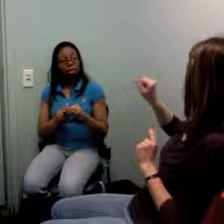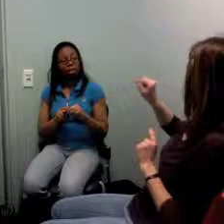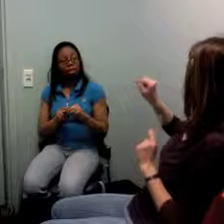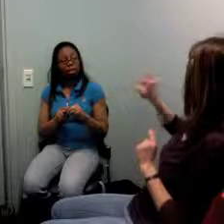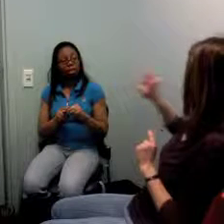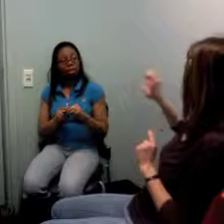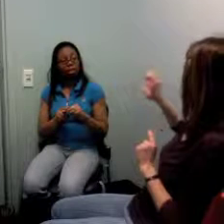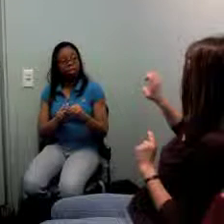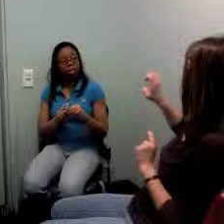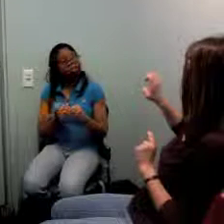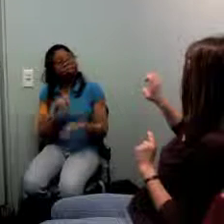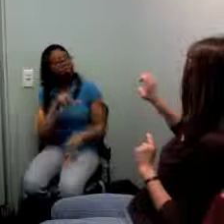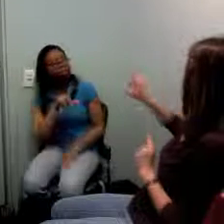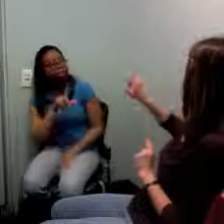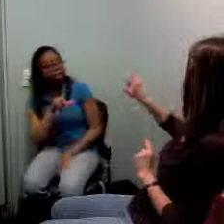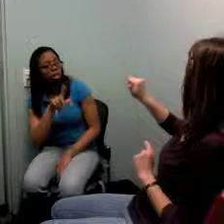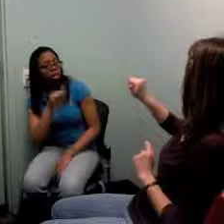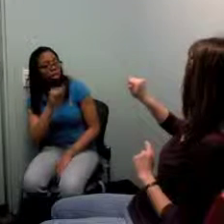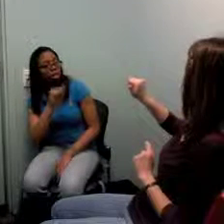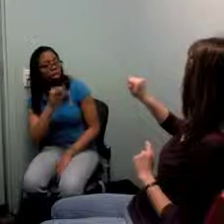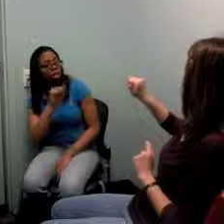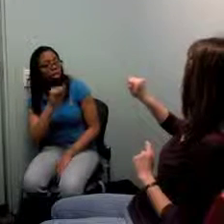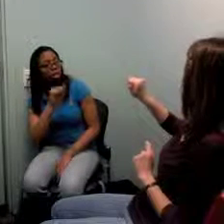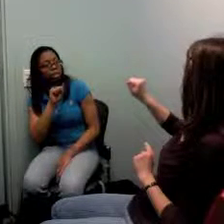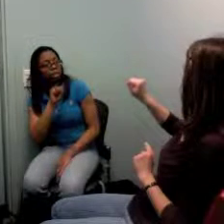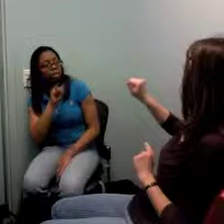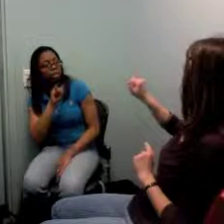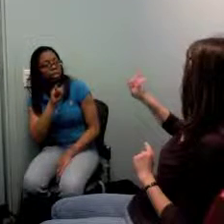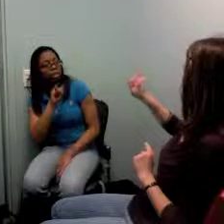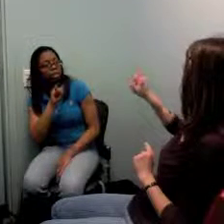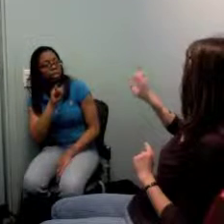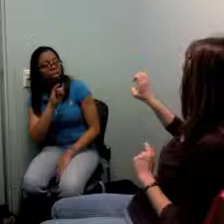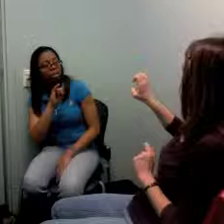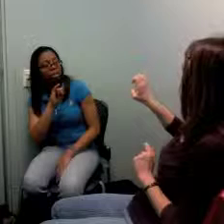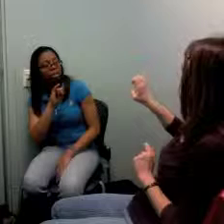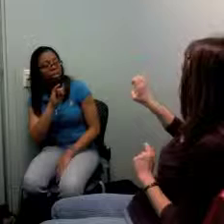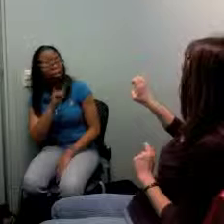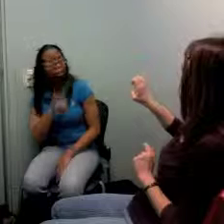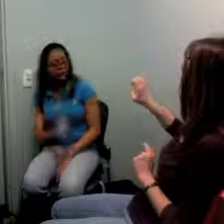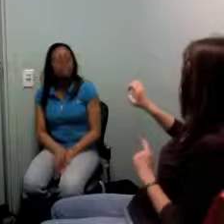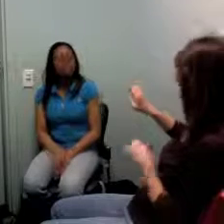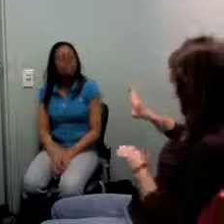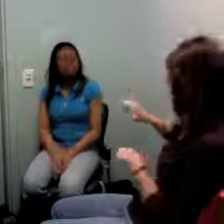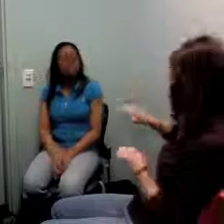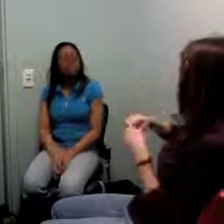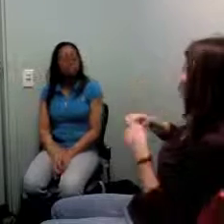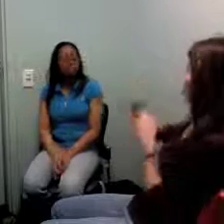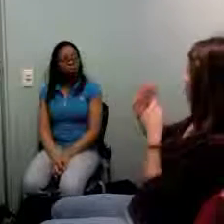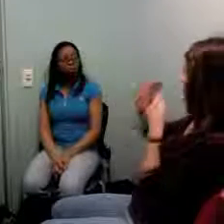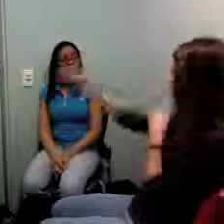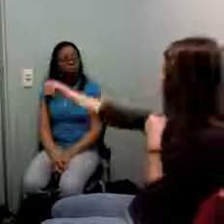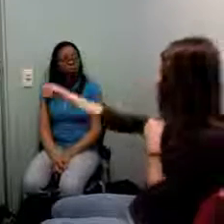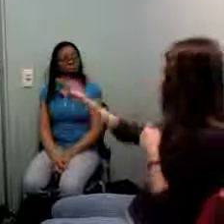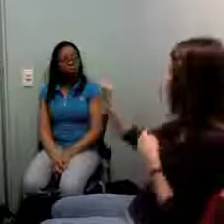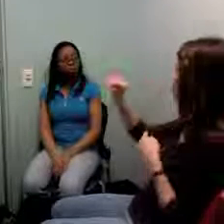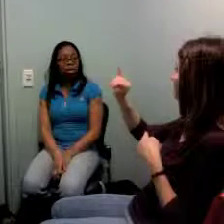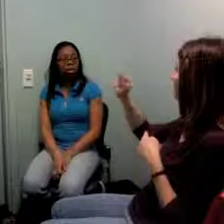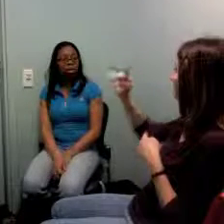LaSalle. Okay, so from here from to LaSalle is